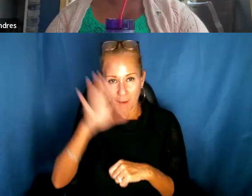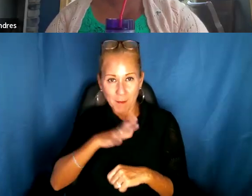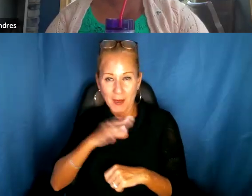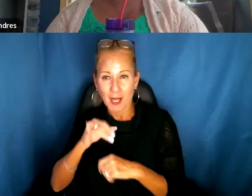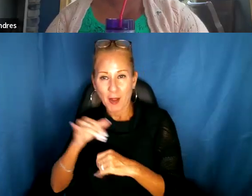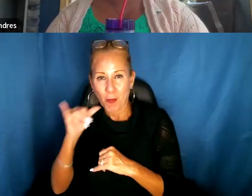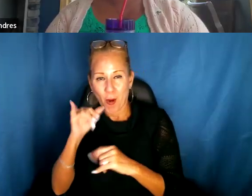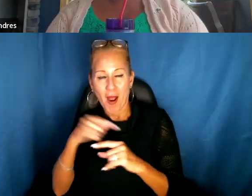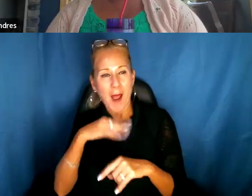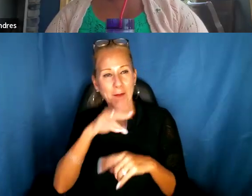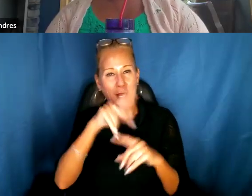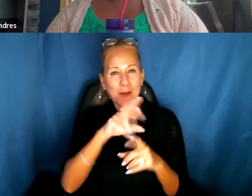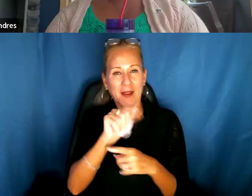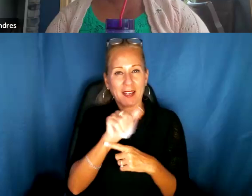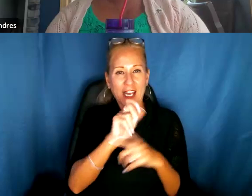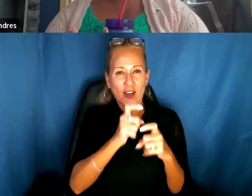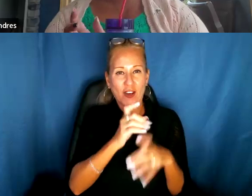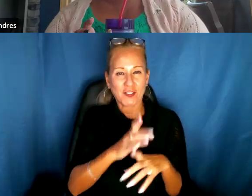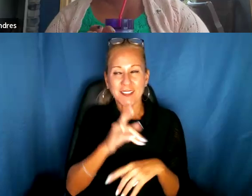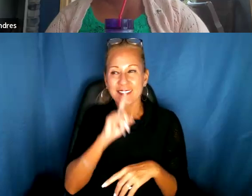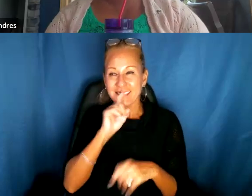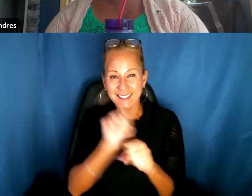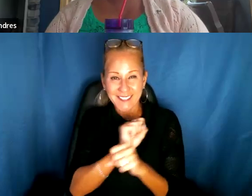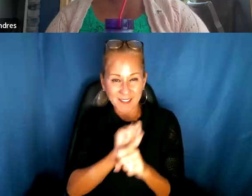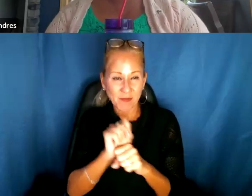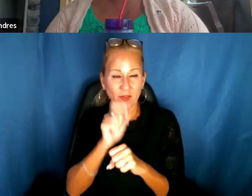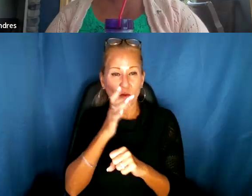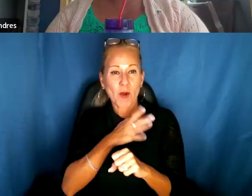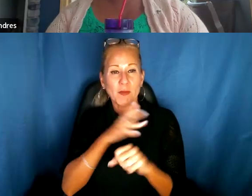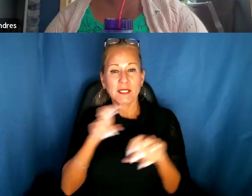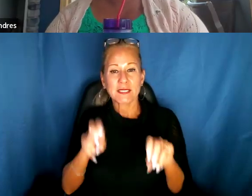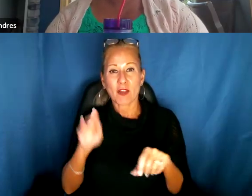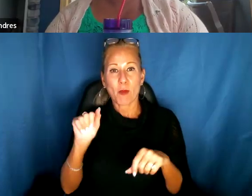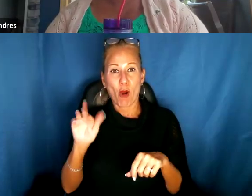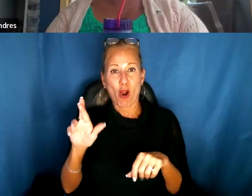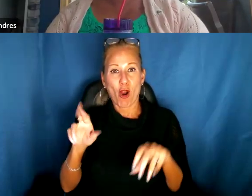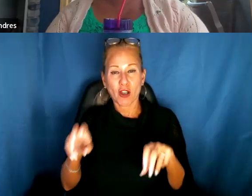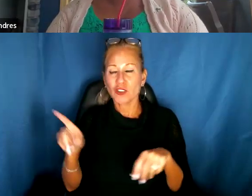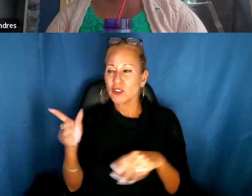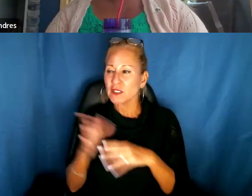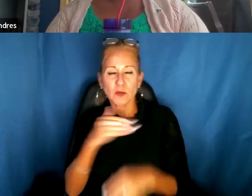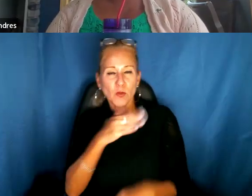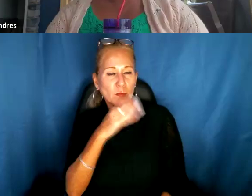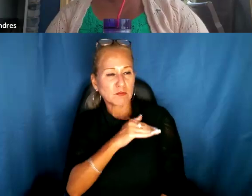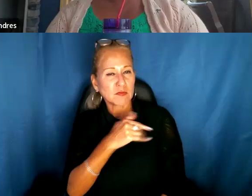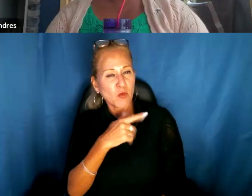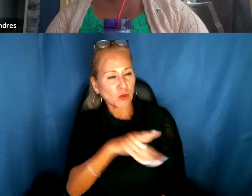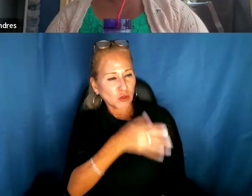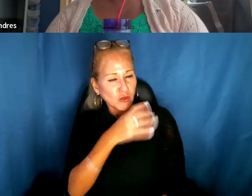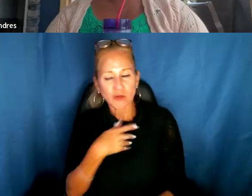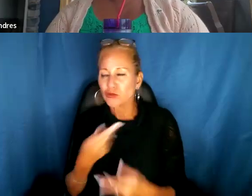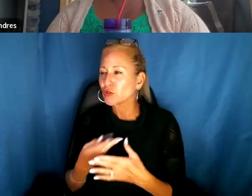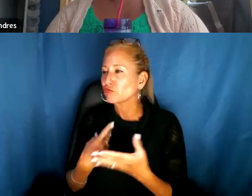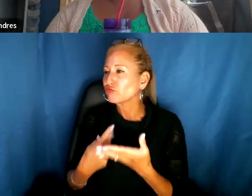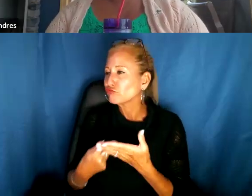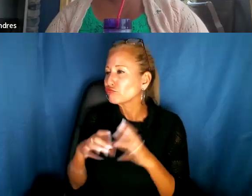up caregivers. I literally was a woman sitting next to me at the bar one day, and she asked me what my drink was, and we started chatting, and